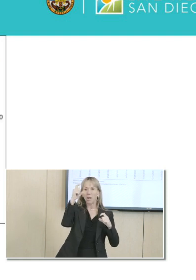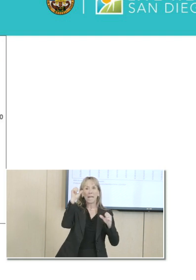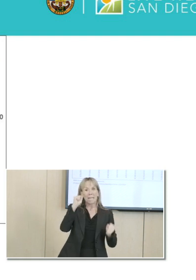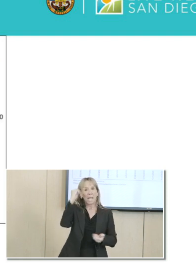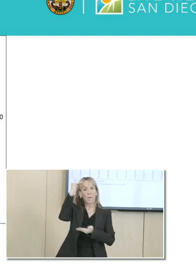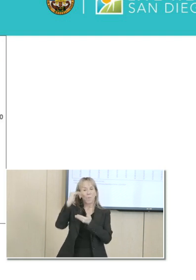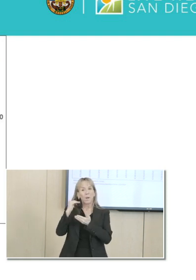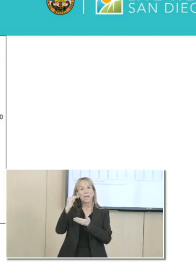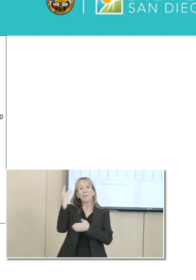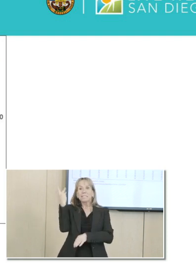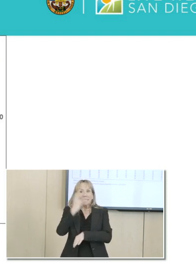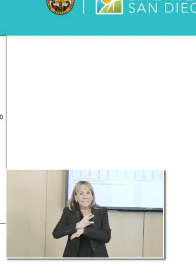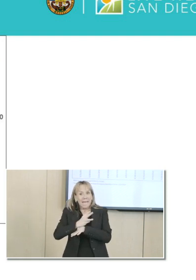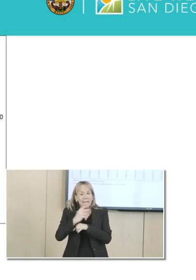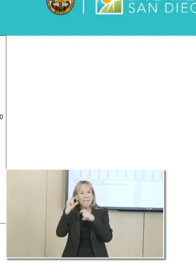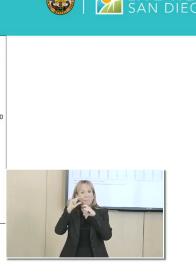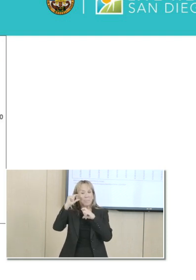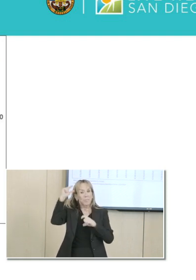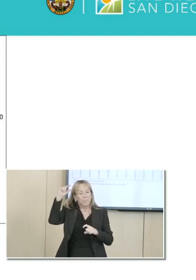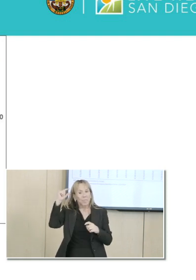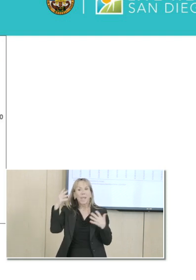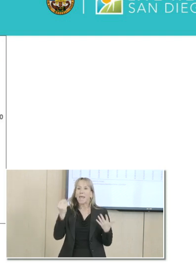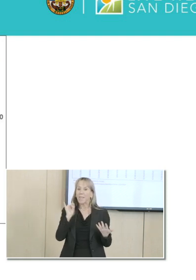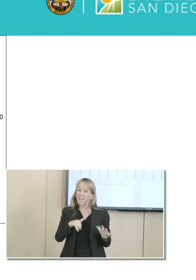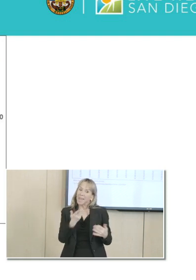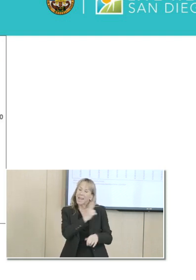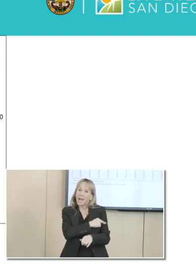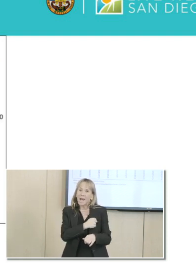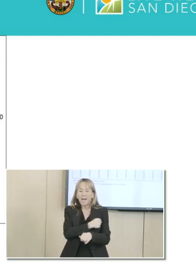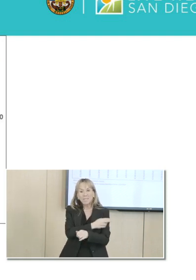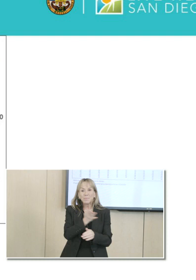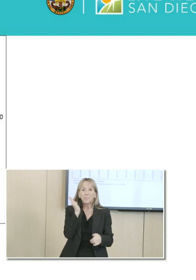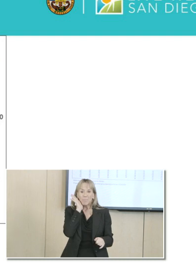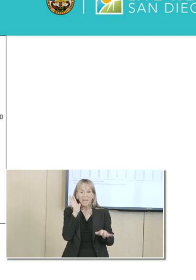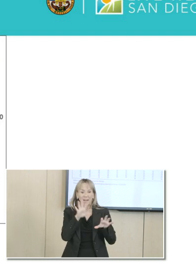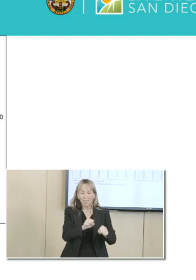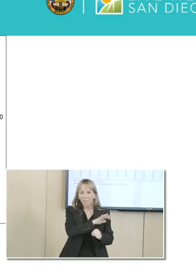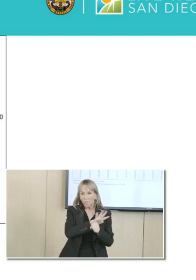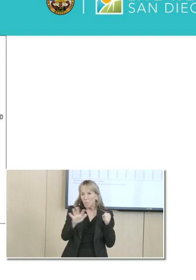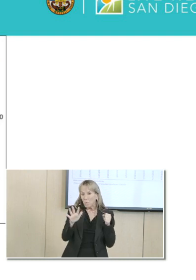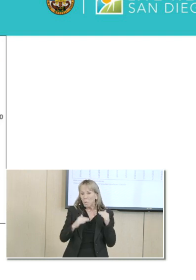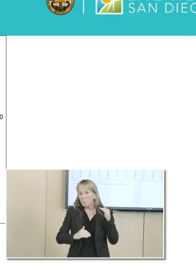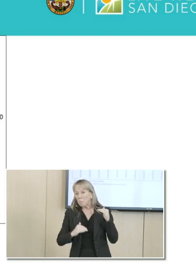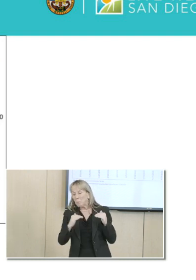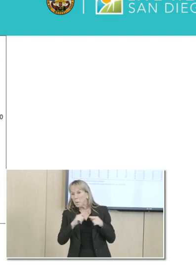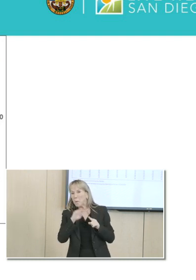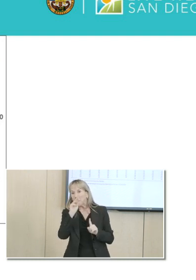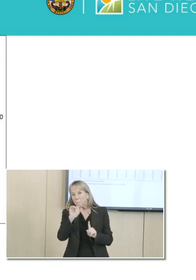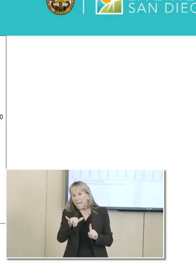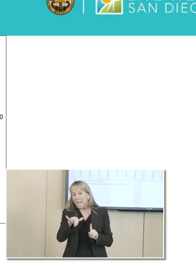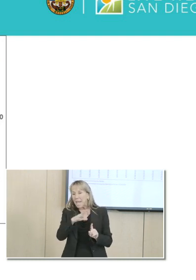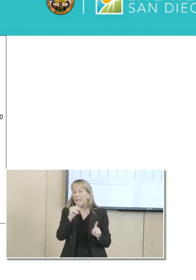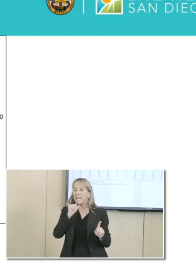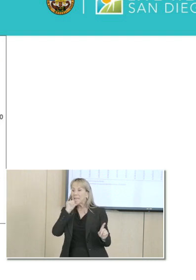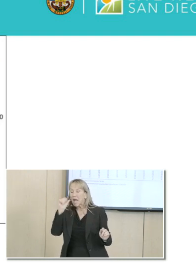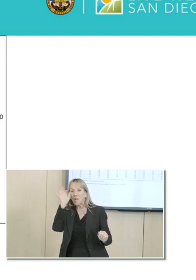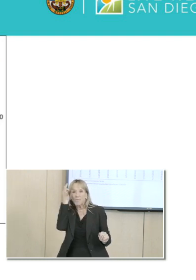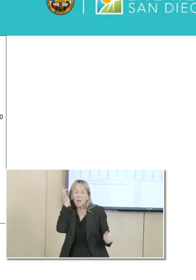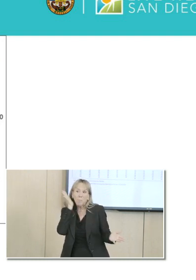the historical bed occupancy of about 50% until May, and then we don't exceed the number of non-federal beds in the